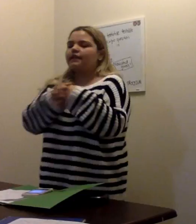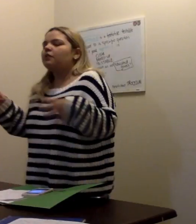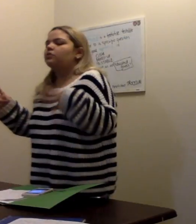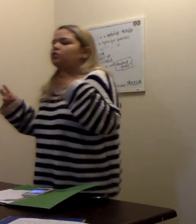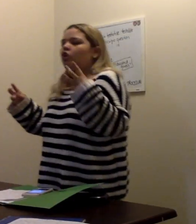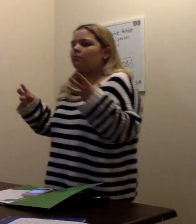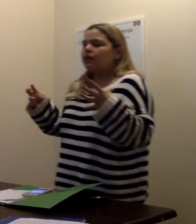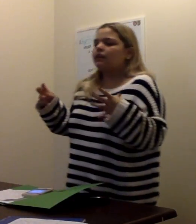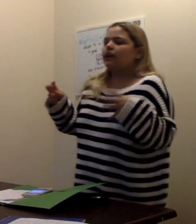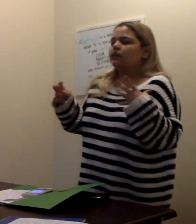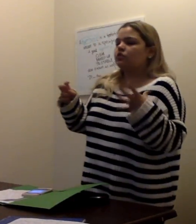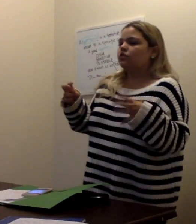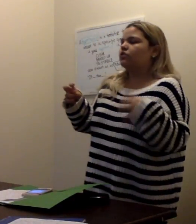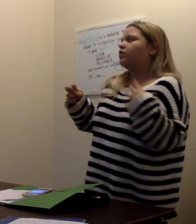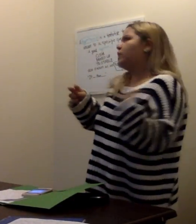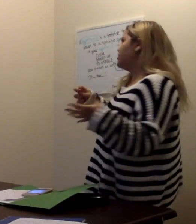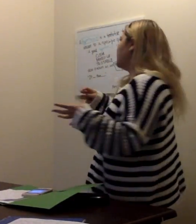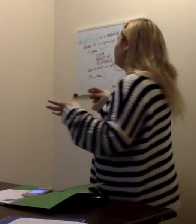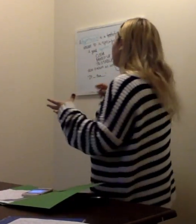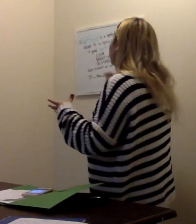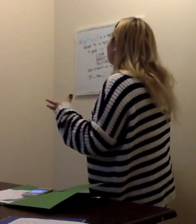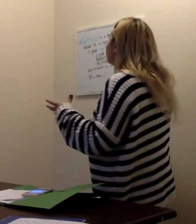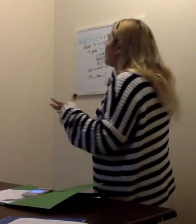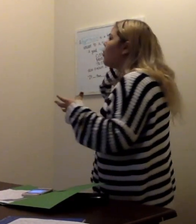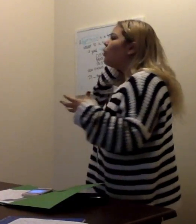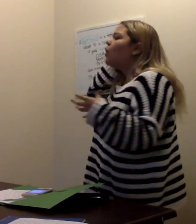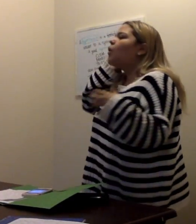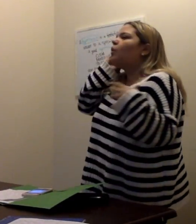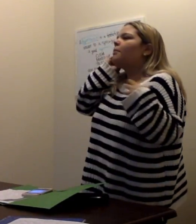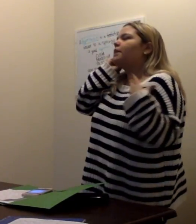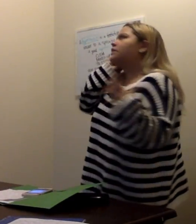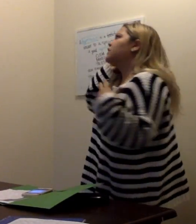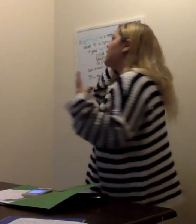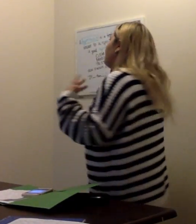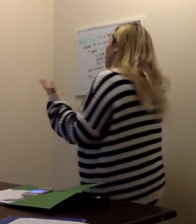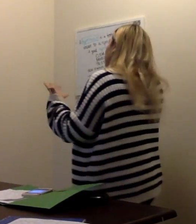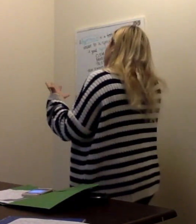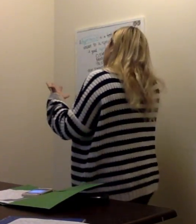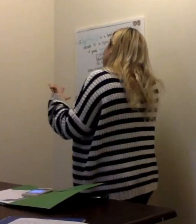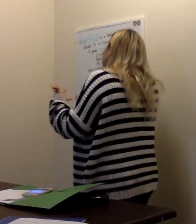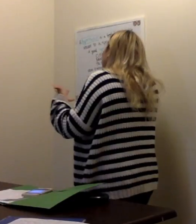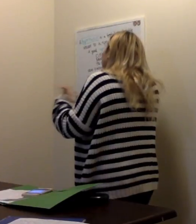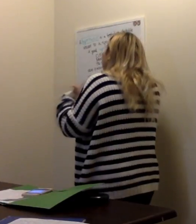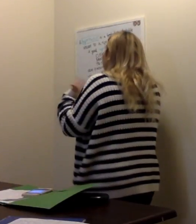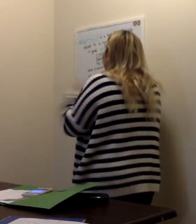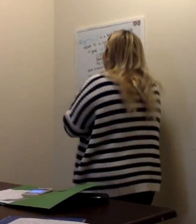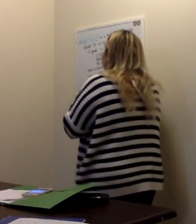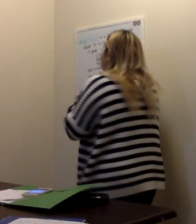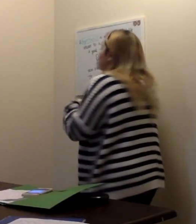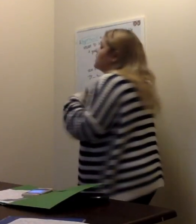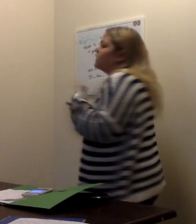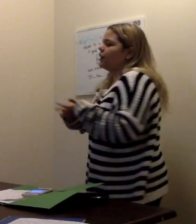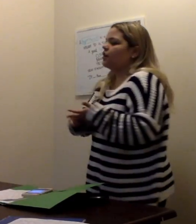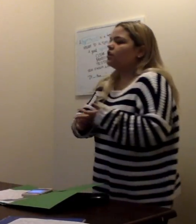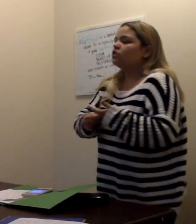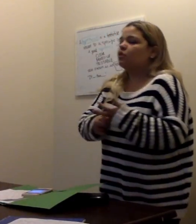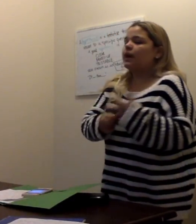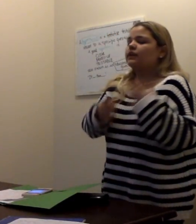will determine the answer to your question. So what makes a good hypothesis? So a good hypothesis is clear. So it has